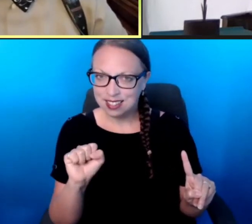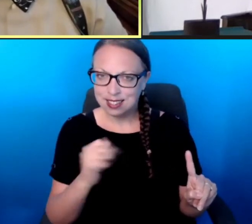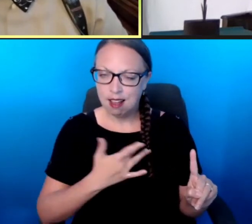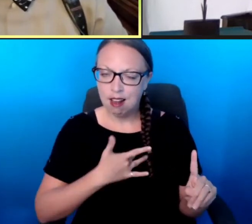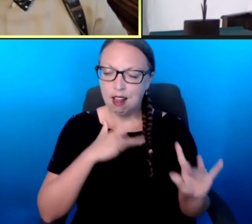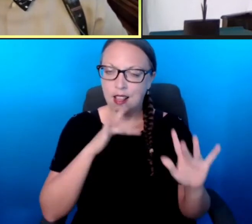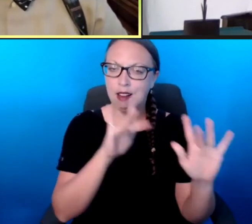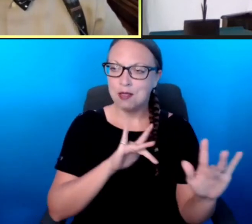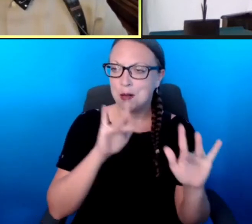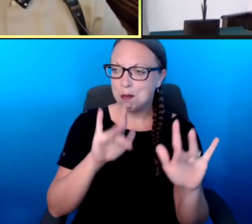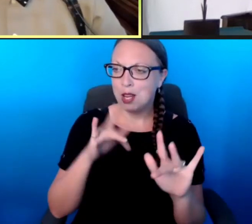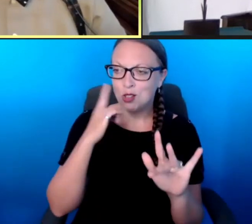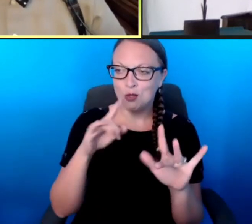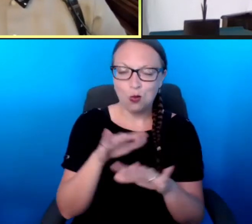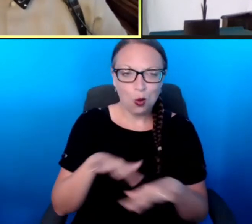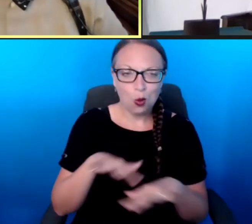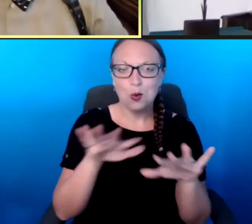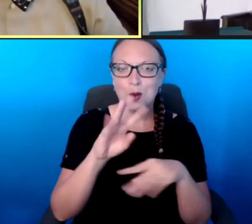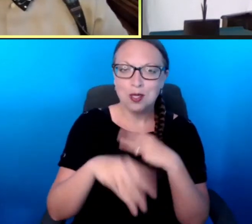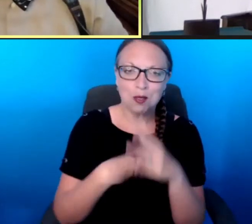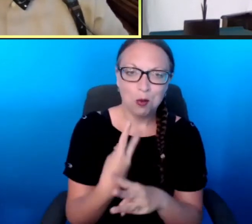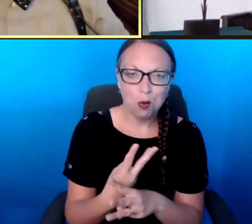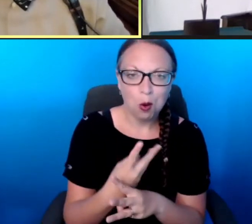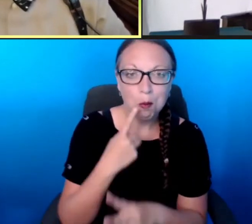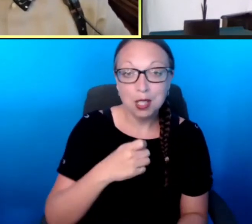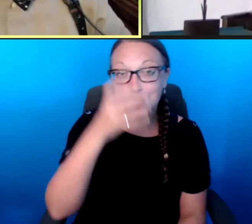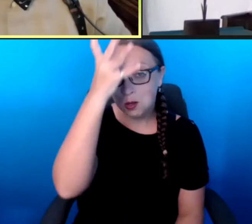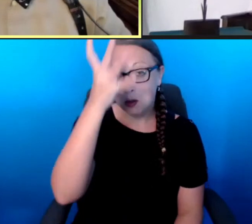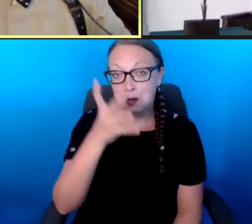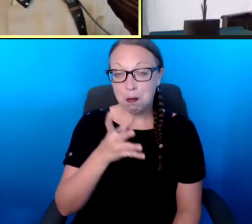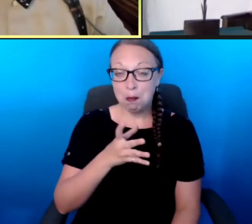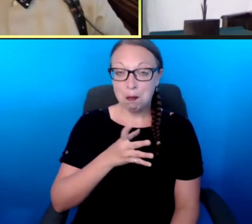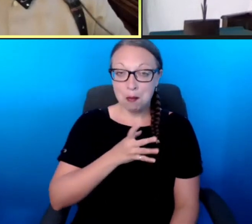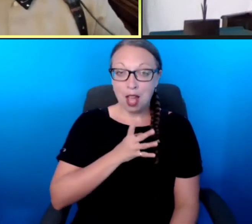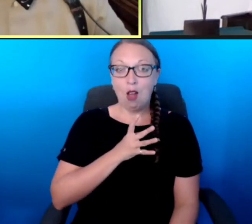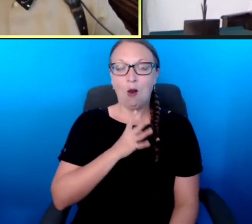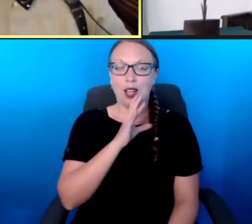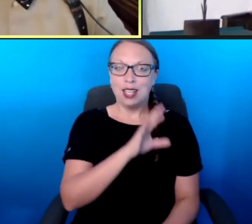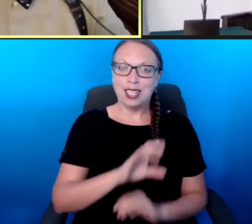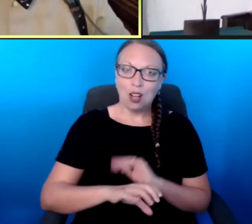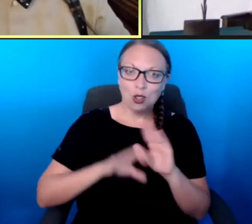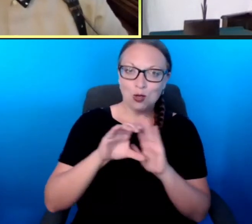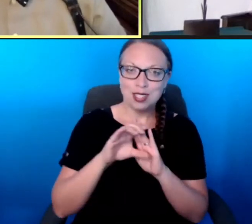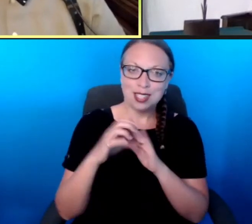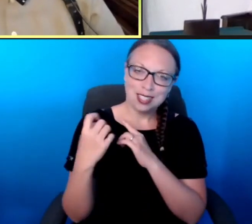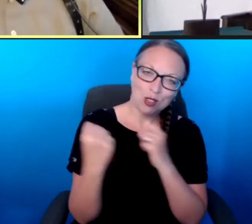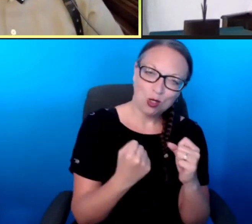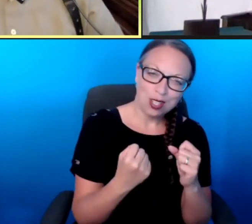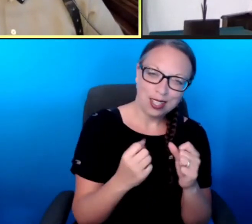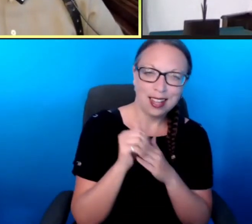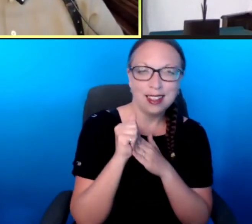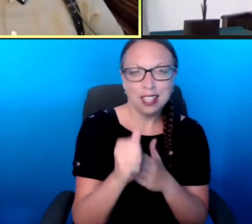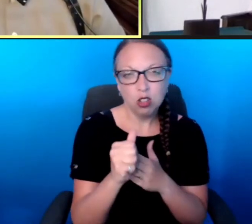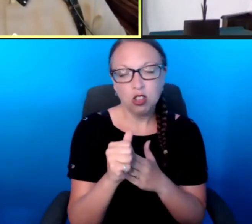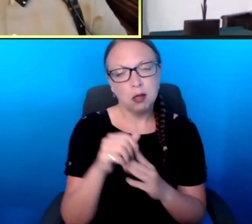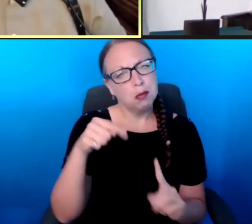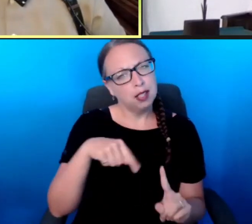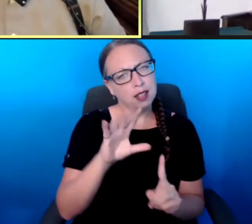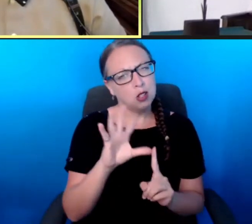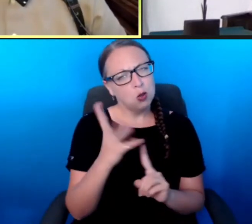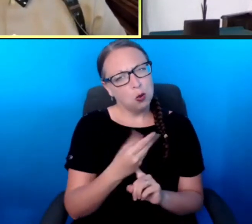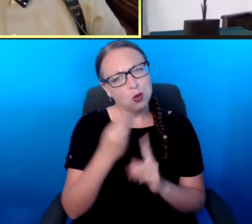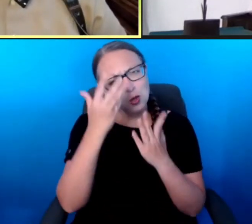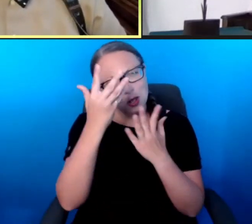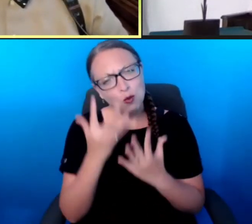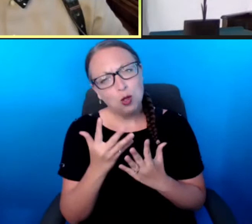world. Because the male attributes of strength and leadership, you know what, in this culture, unfortunately